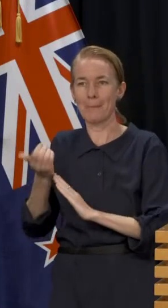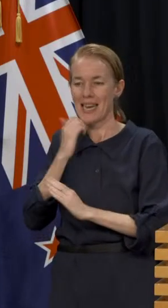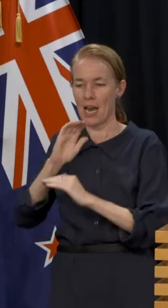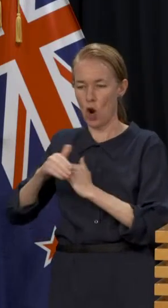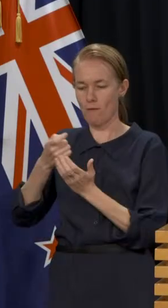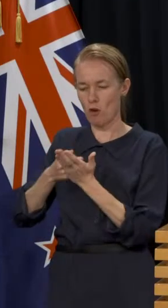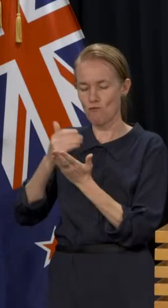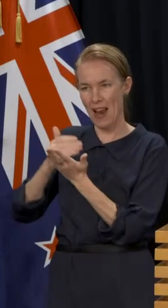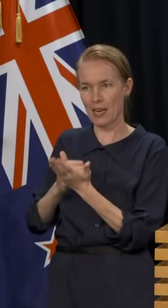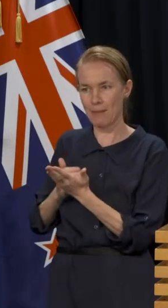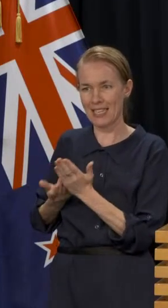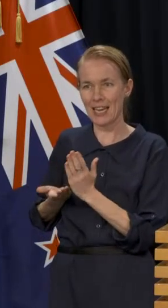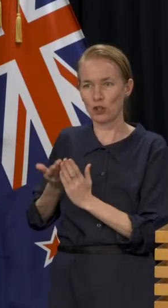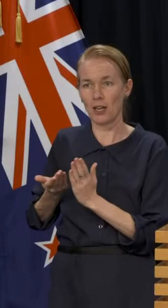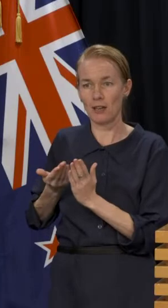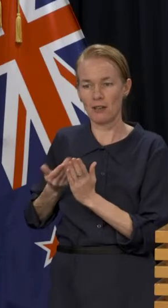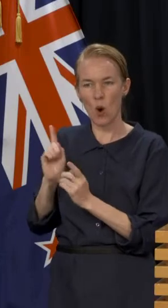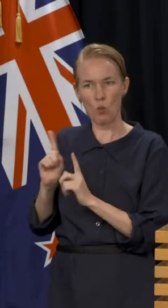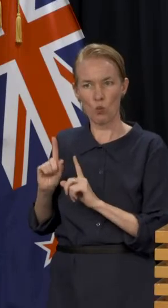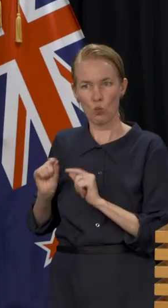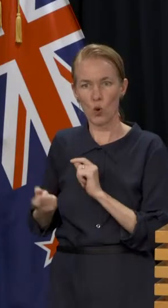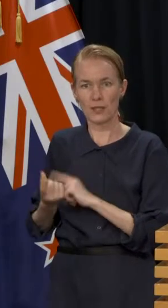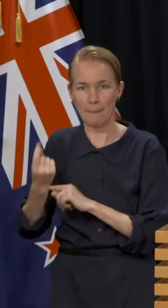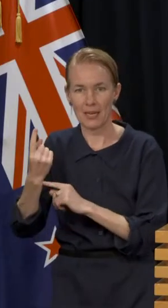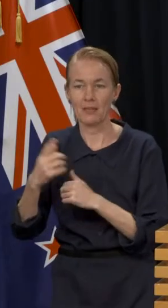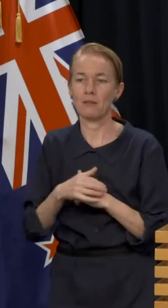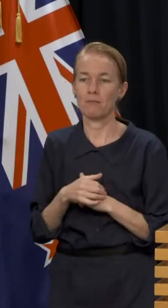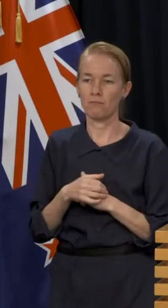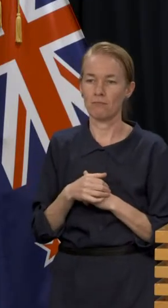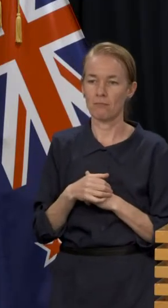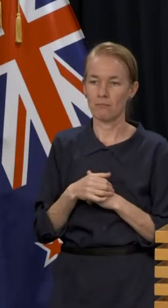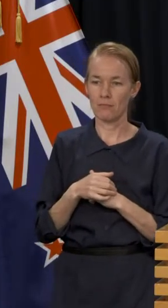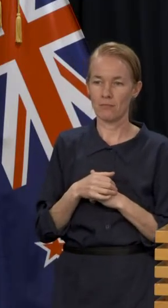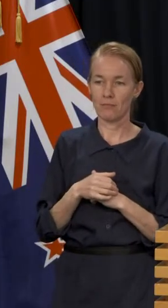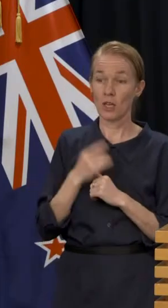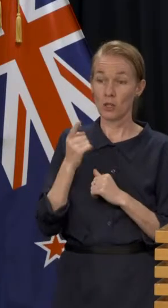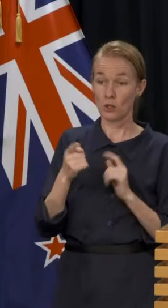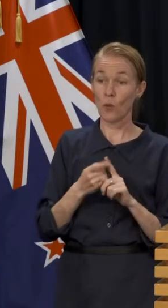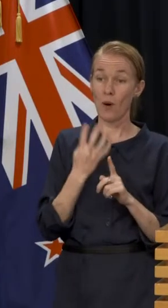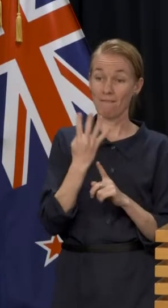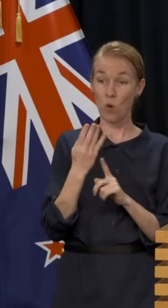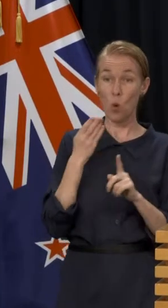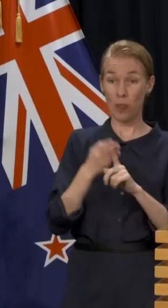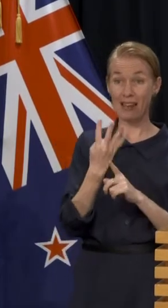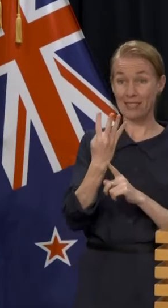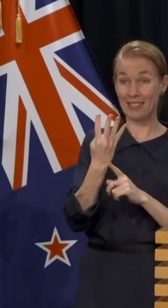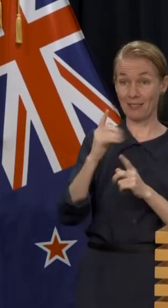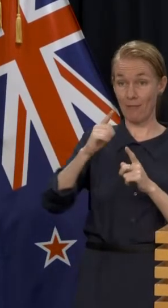4,000 tests a day? That's certainly what I would like to see. All right, thanks everybody.